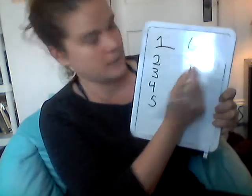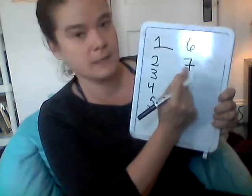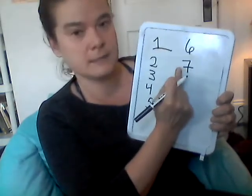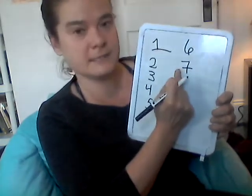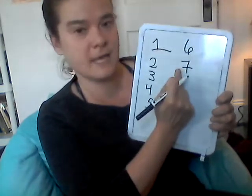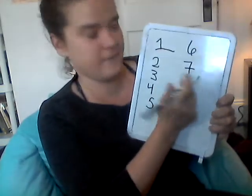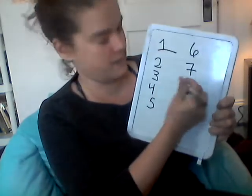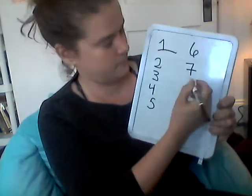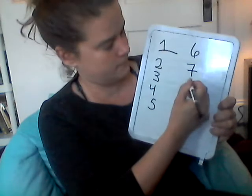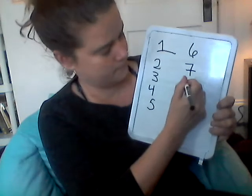seven,